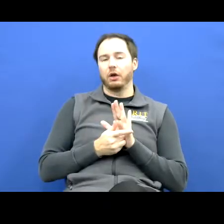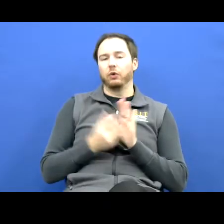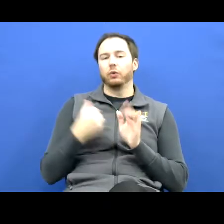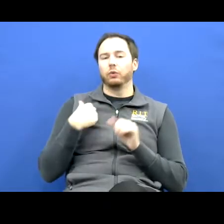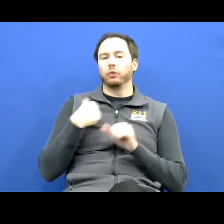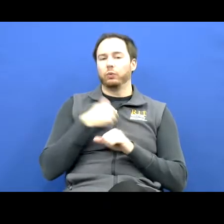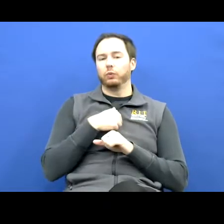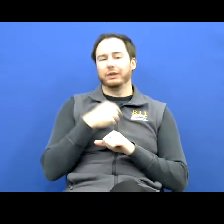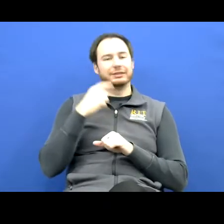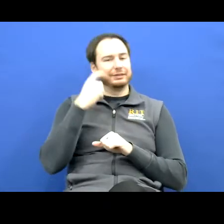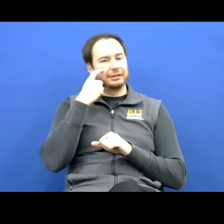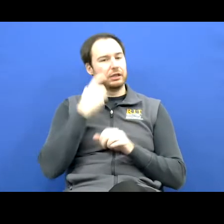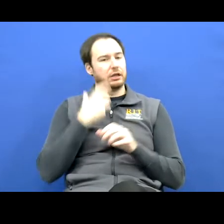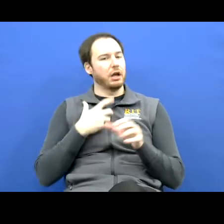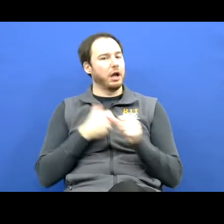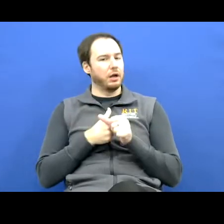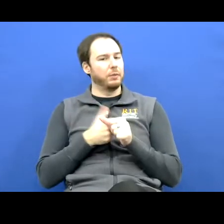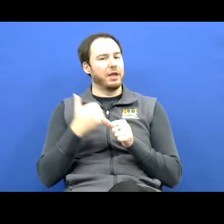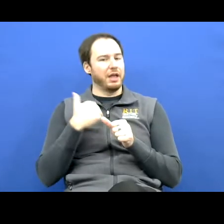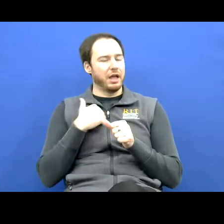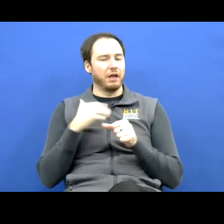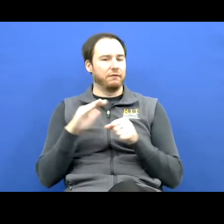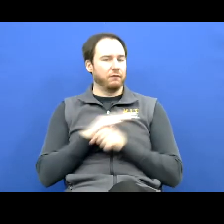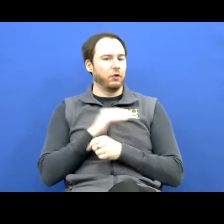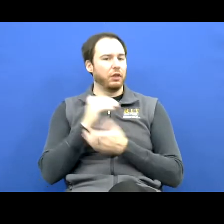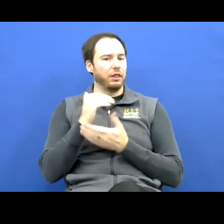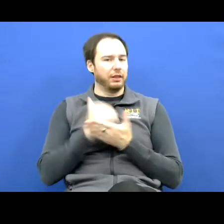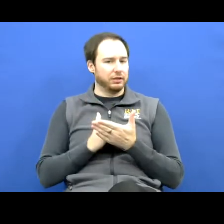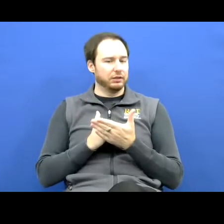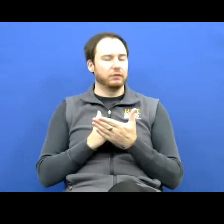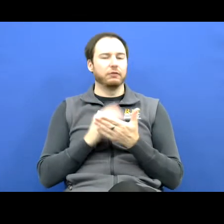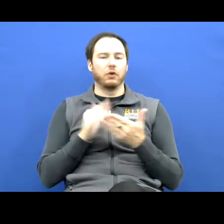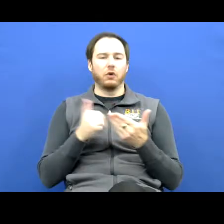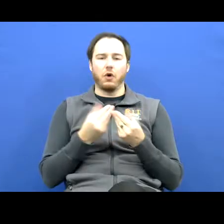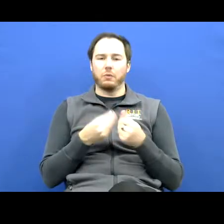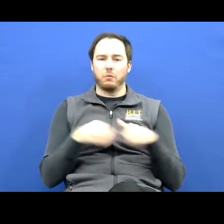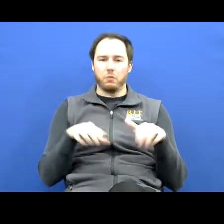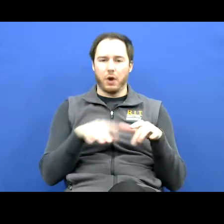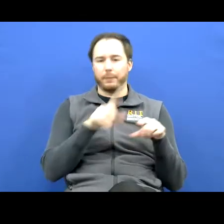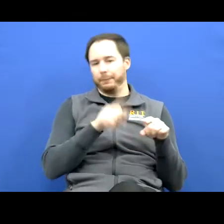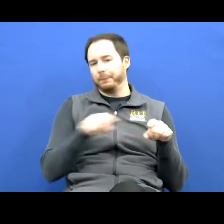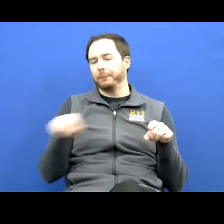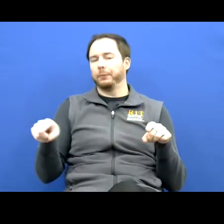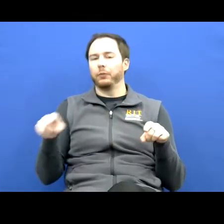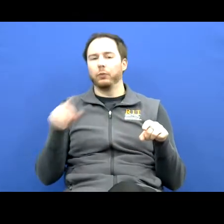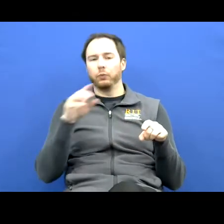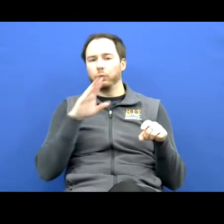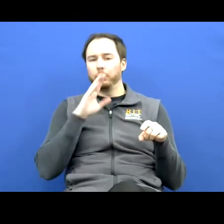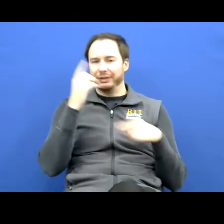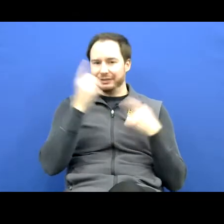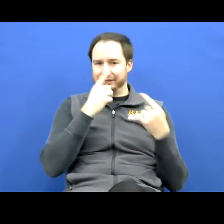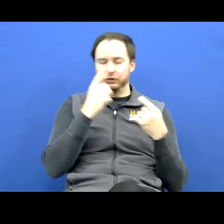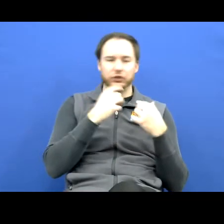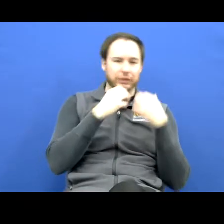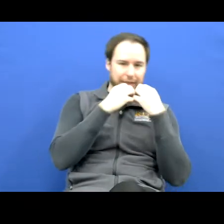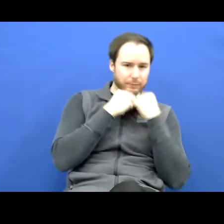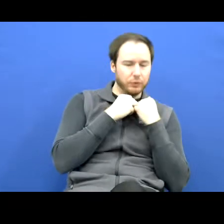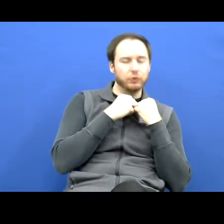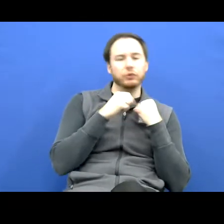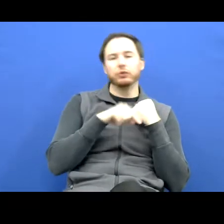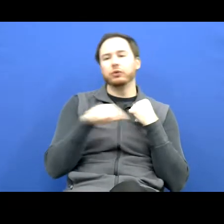we did update it. It has the list of the properties that are contributing properties, the list of properties